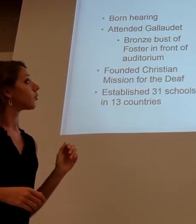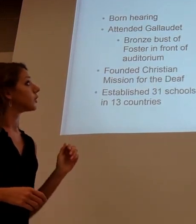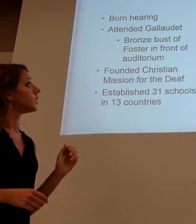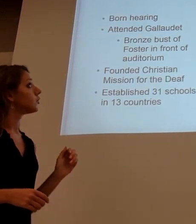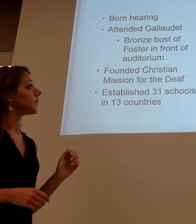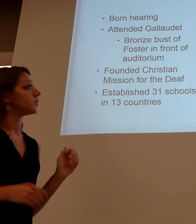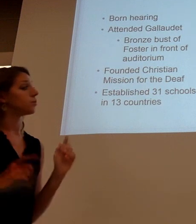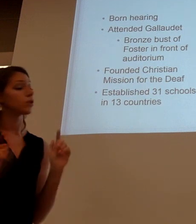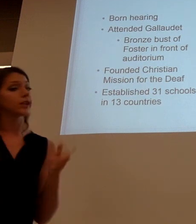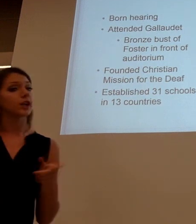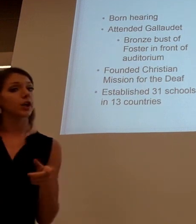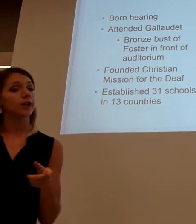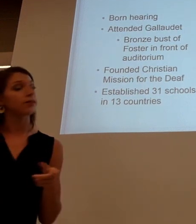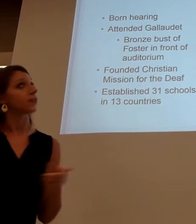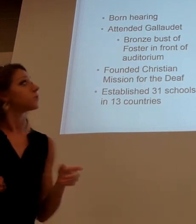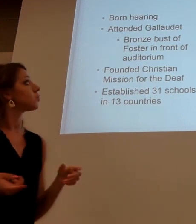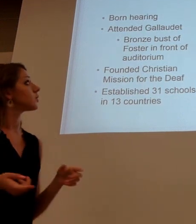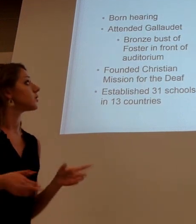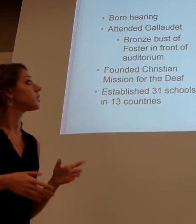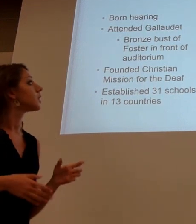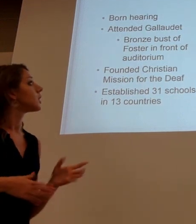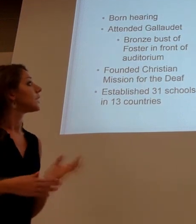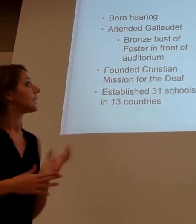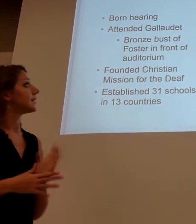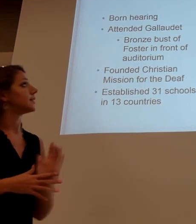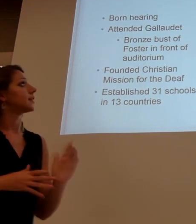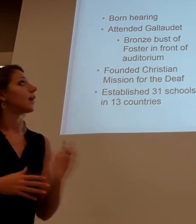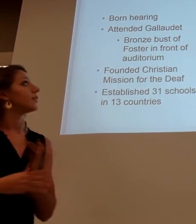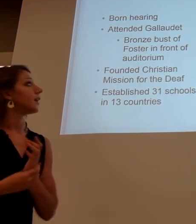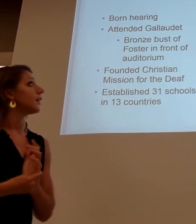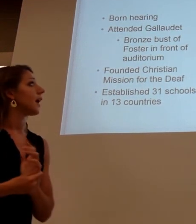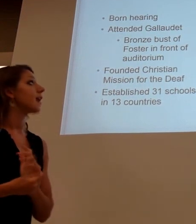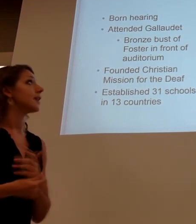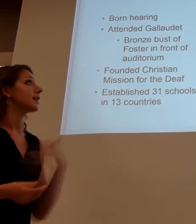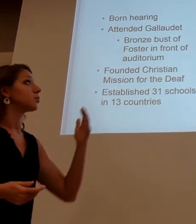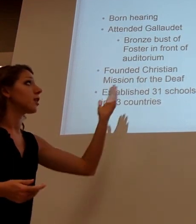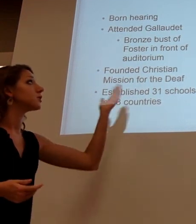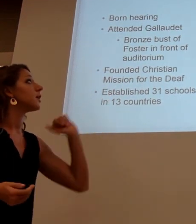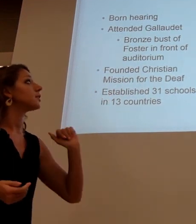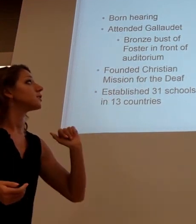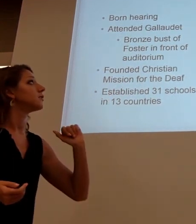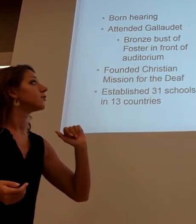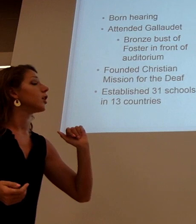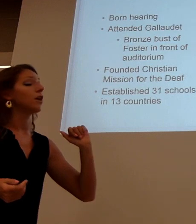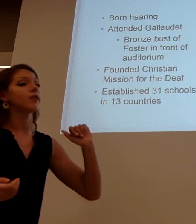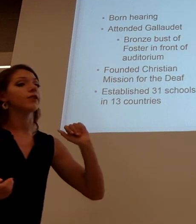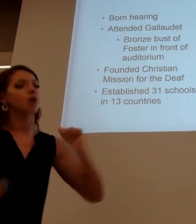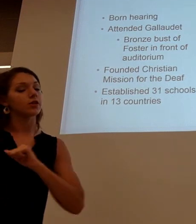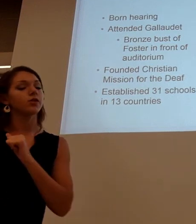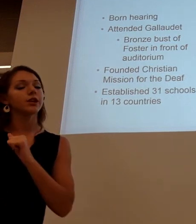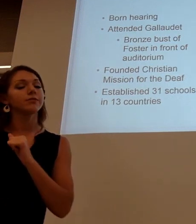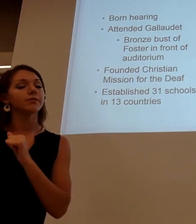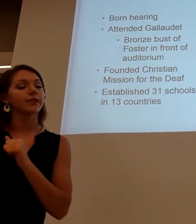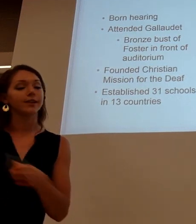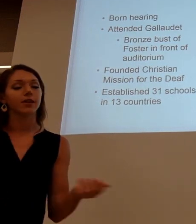for you. He was born hearing. That's important. He attended Gallaudet, and he has a bronze bust in front of their auditorium. That is